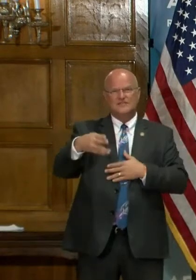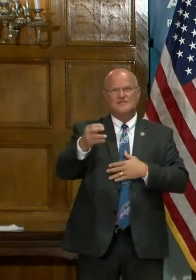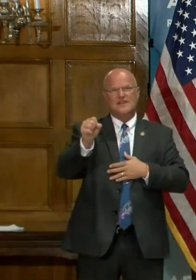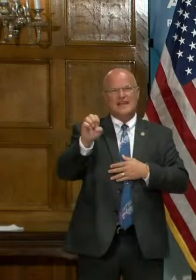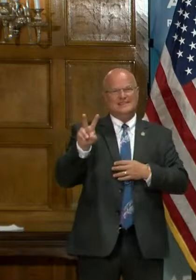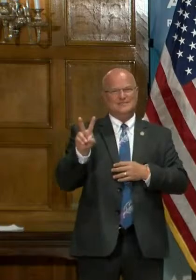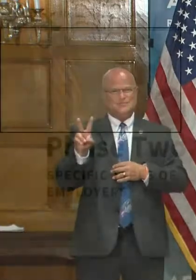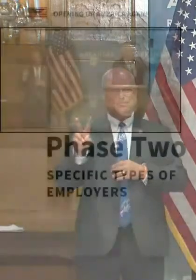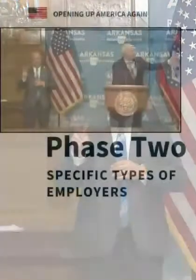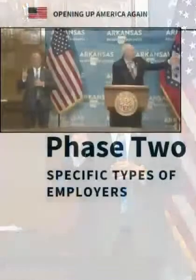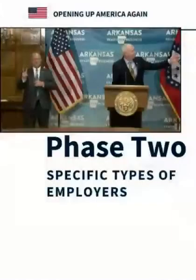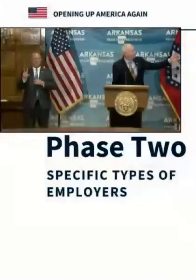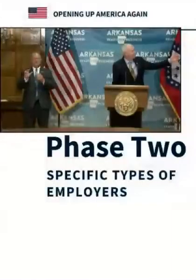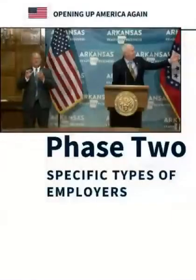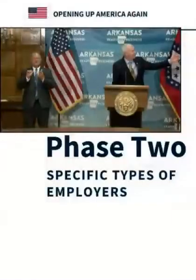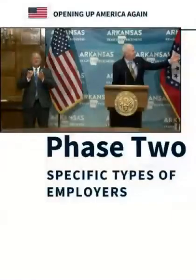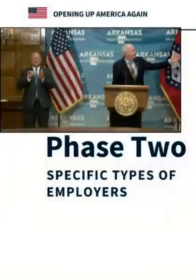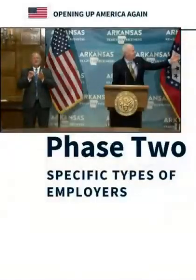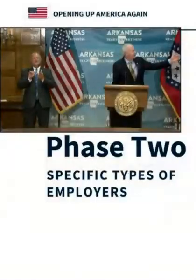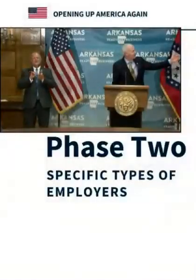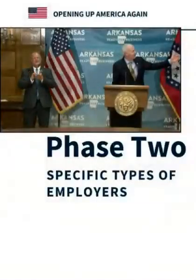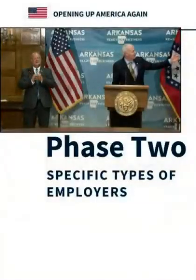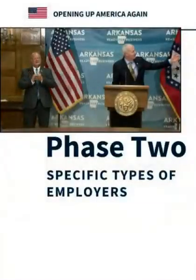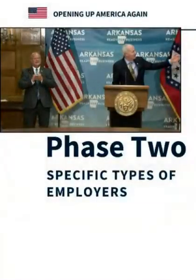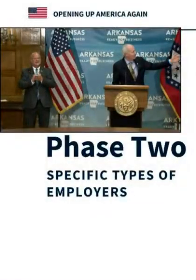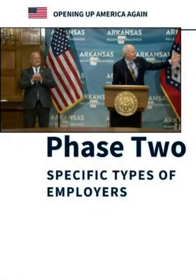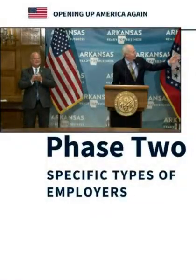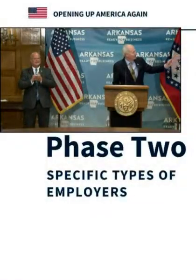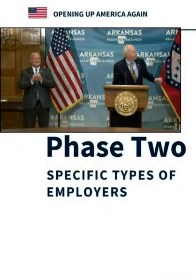2. The